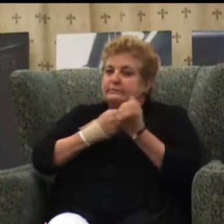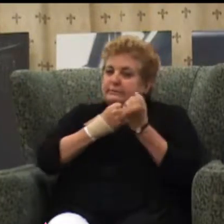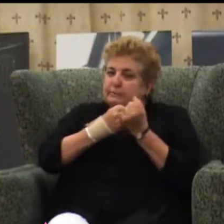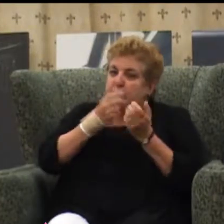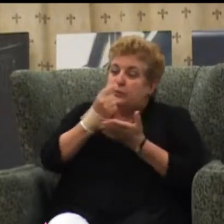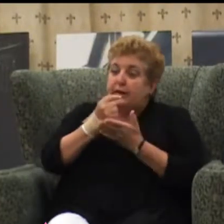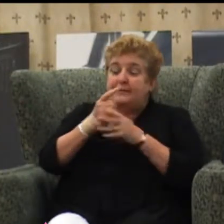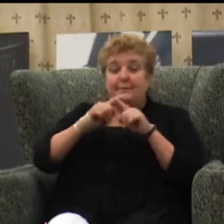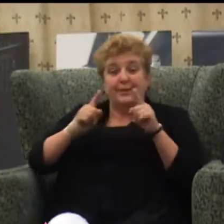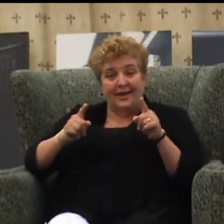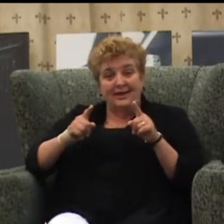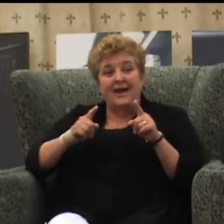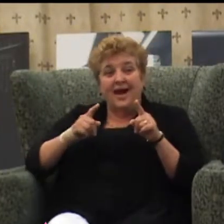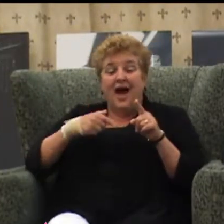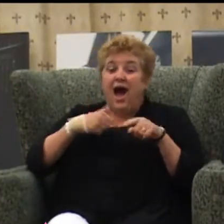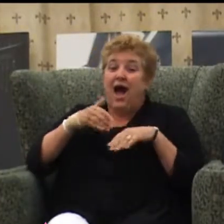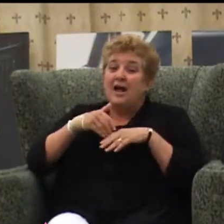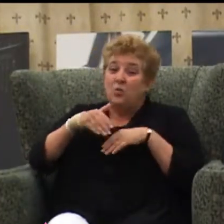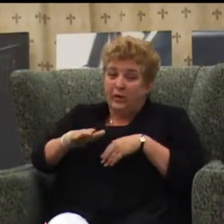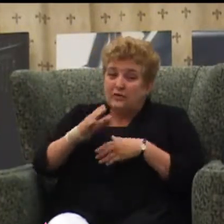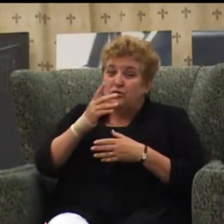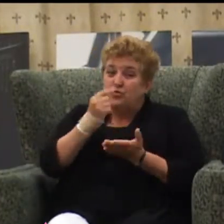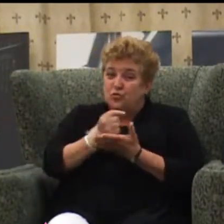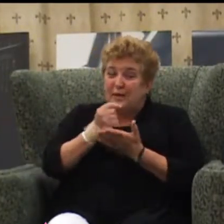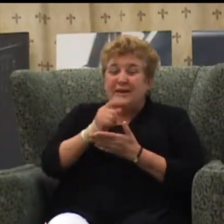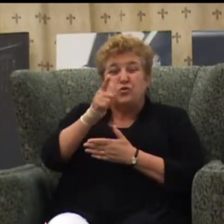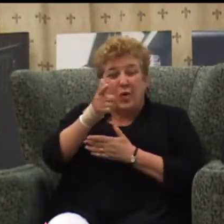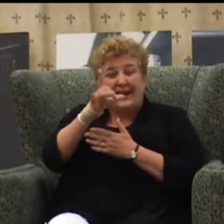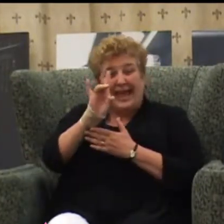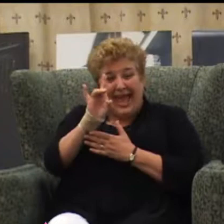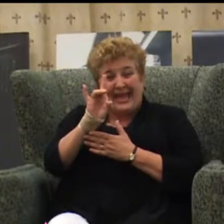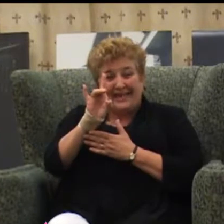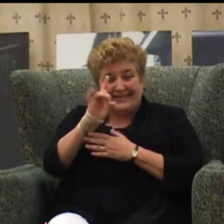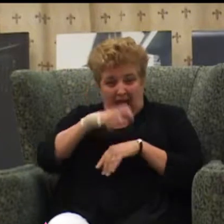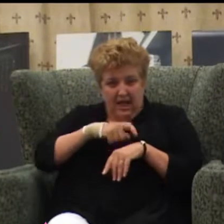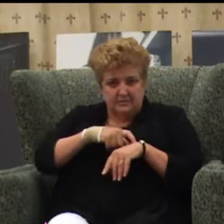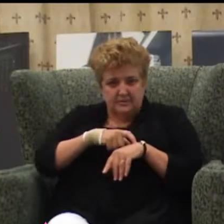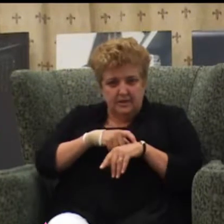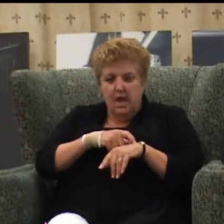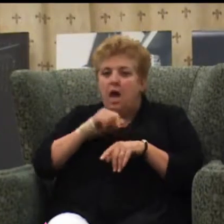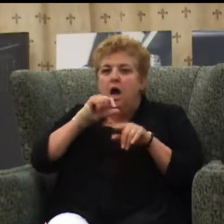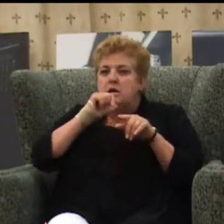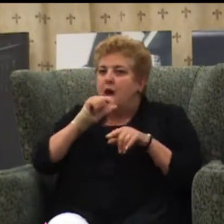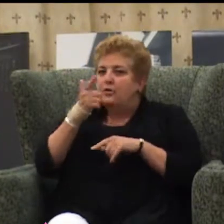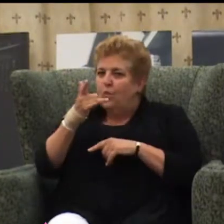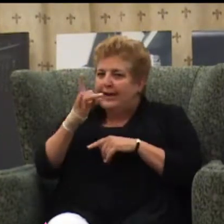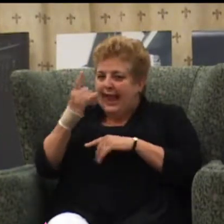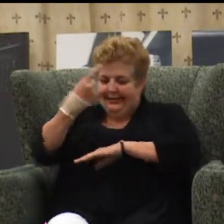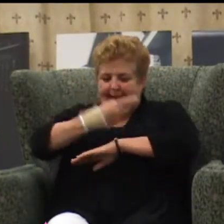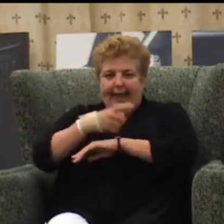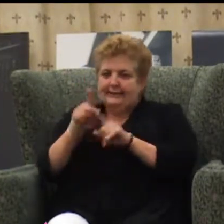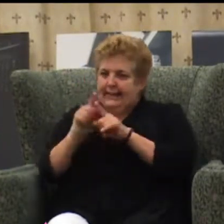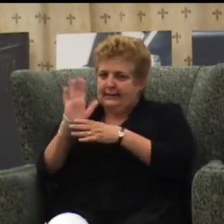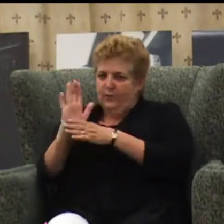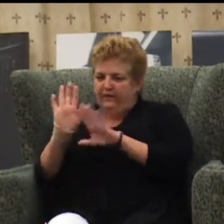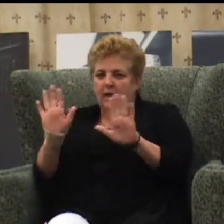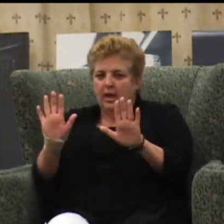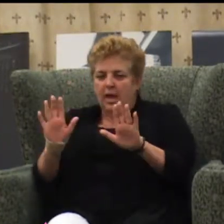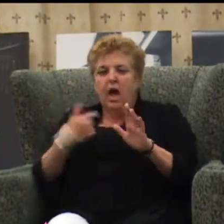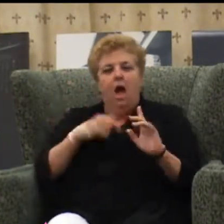through treatment 28 times. Not 28 days like the movie. This isn't Hollywood. 28 consecutive